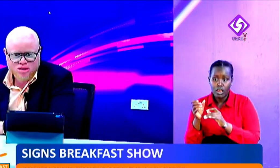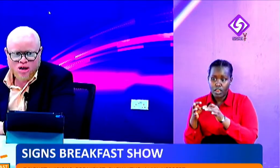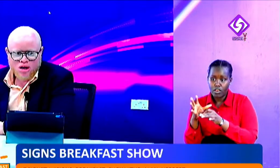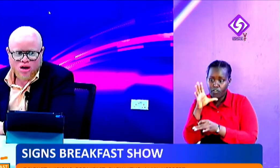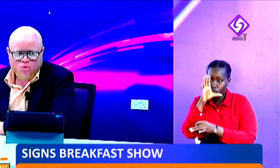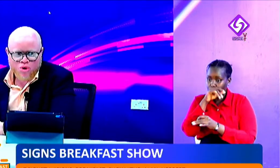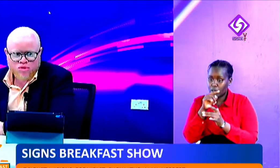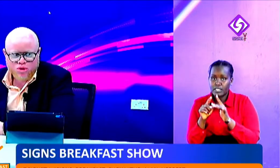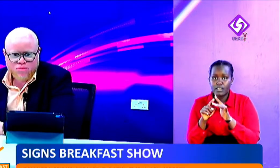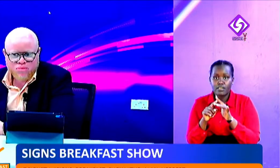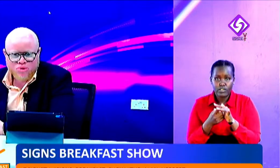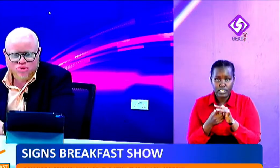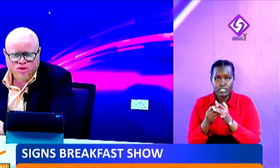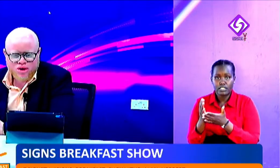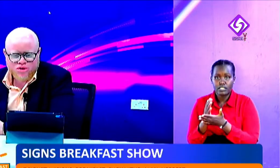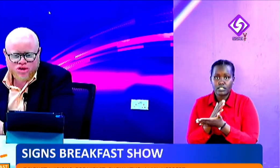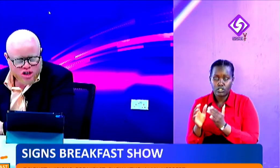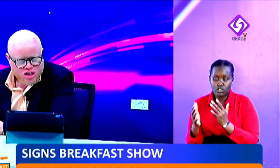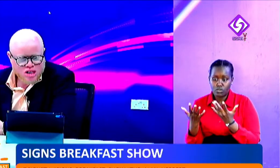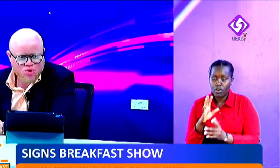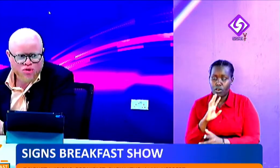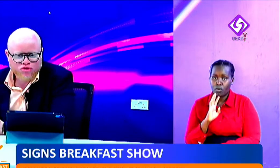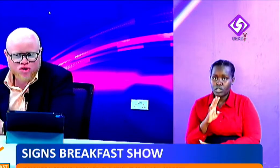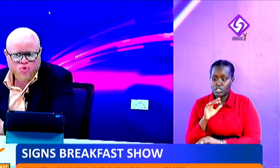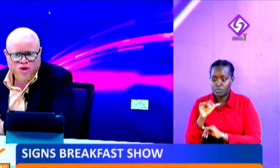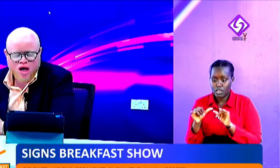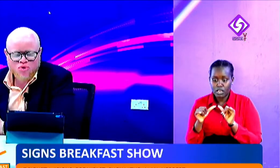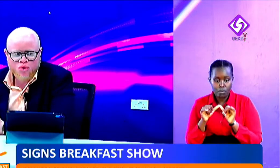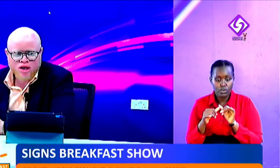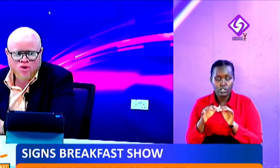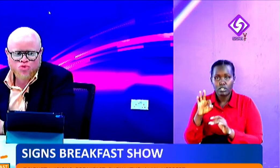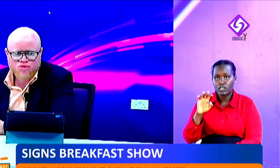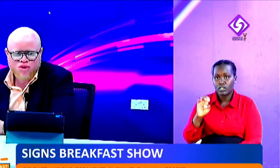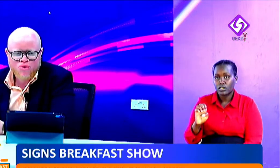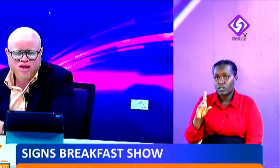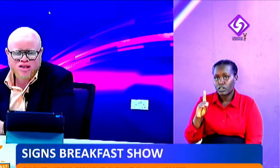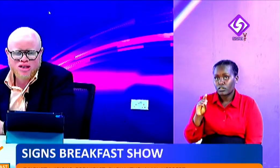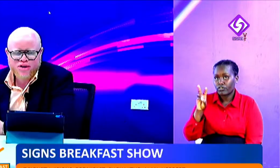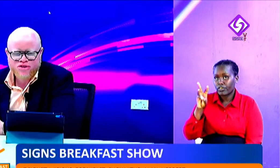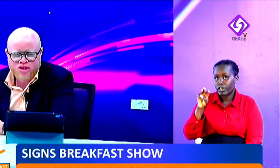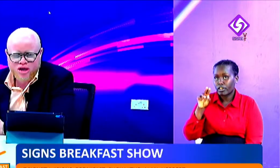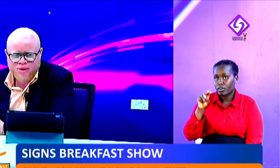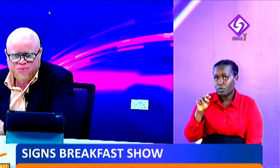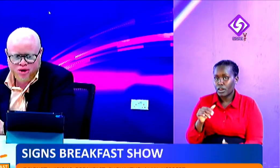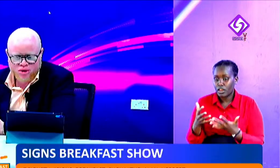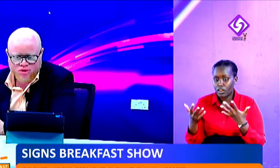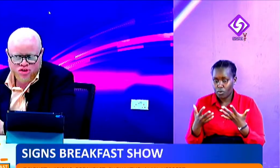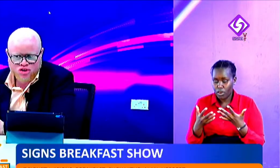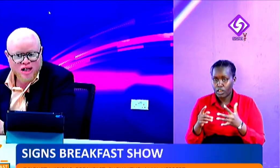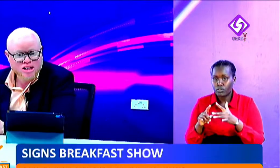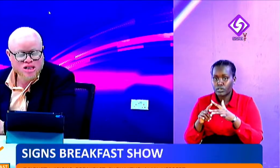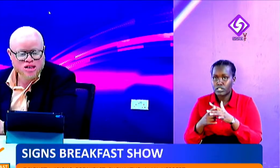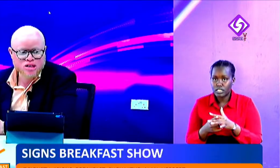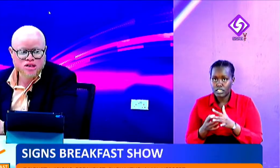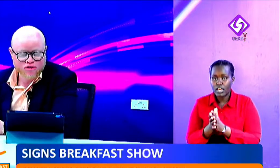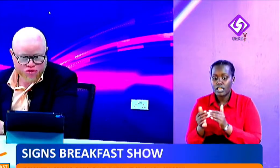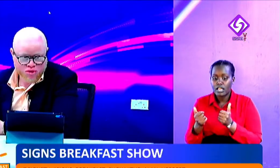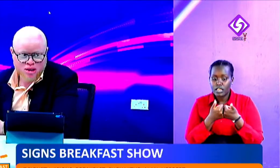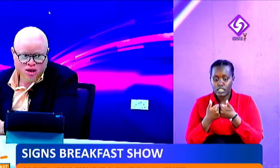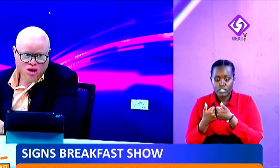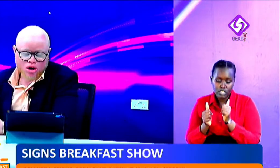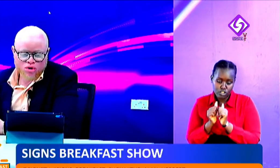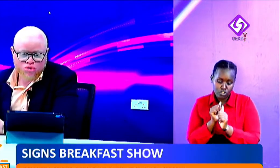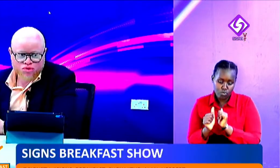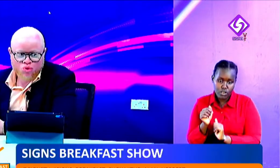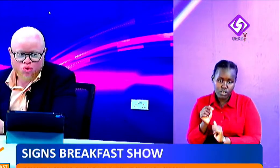segment where we spoke about the genesis of Fedwen and why it was founded, the challenges that deaf